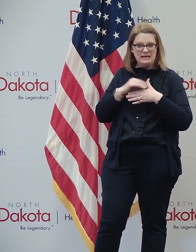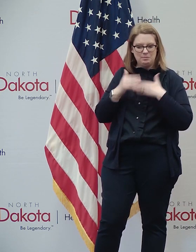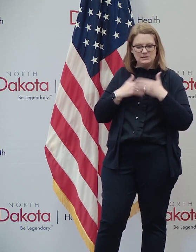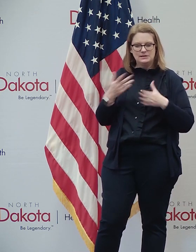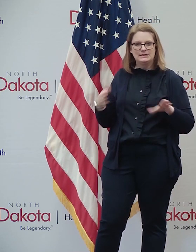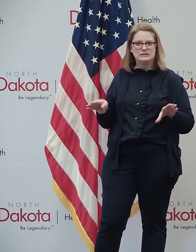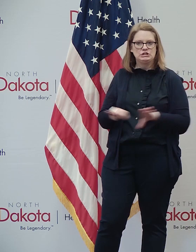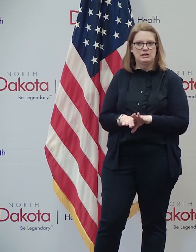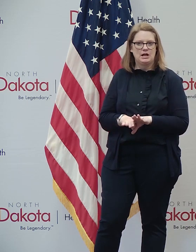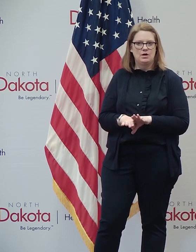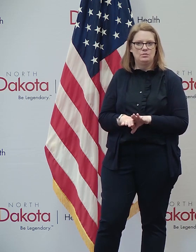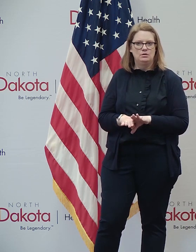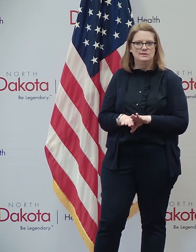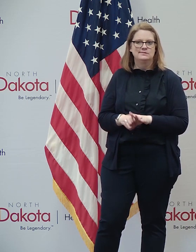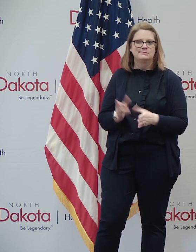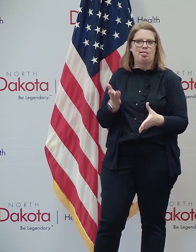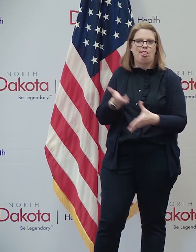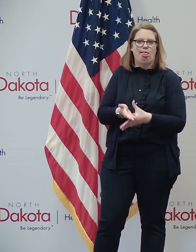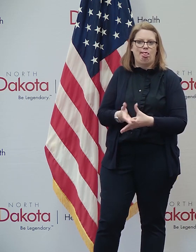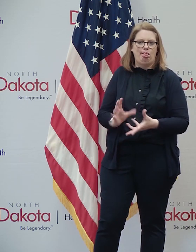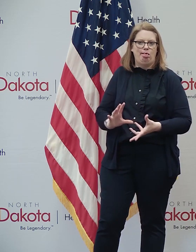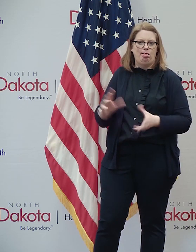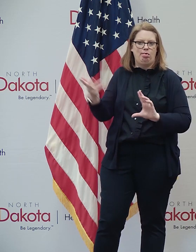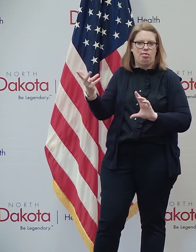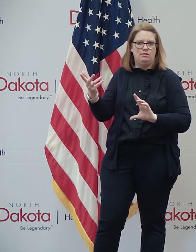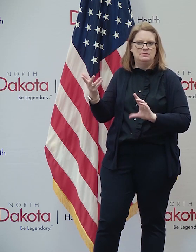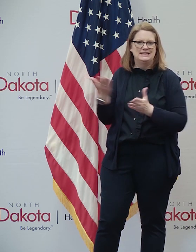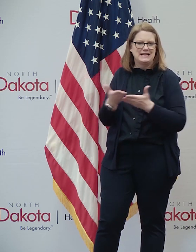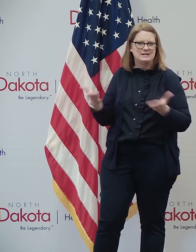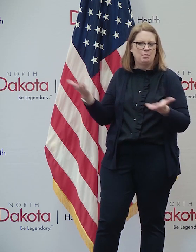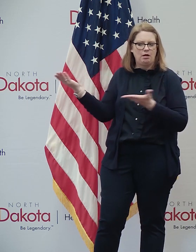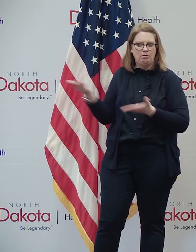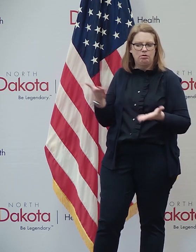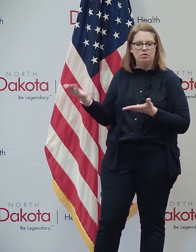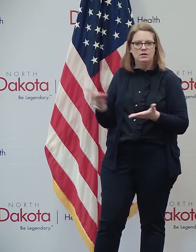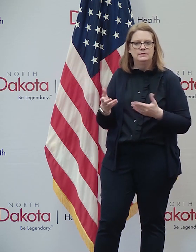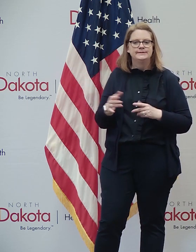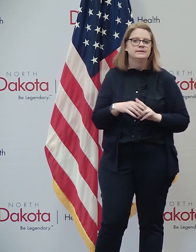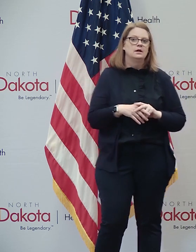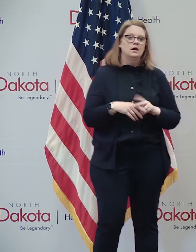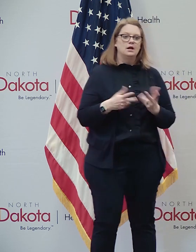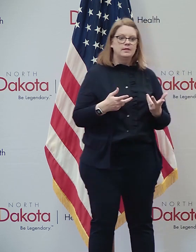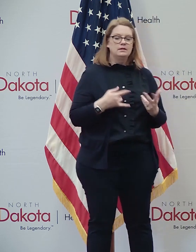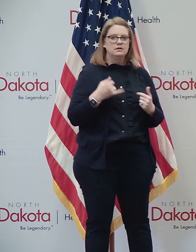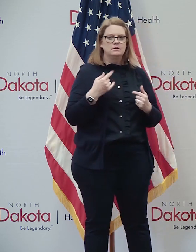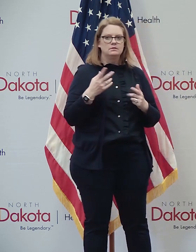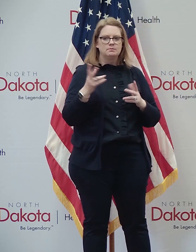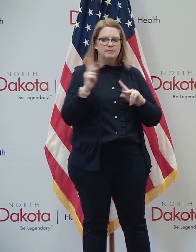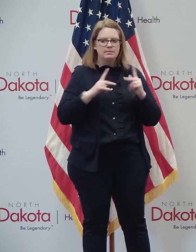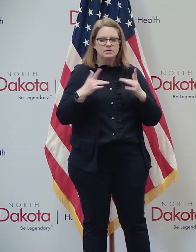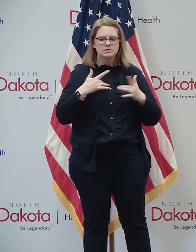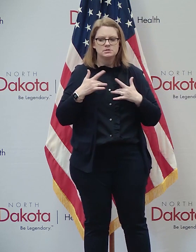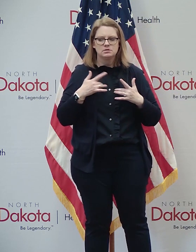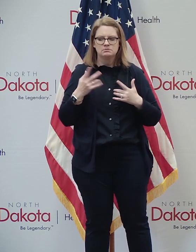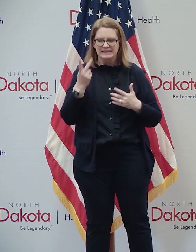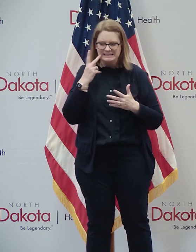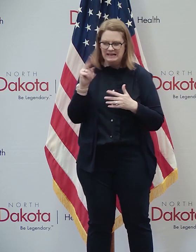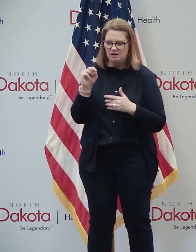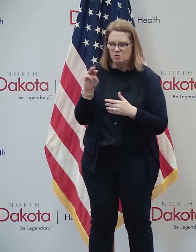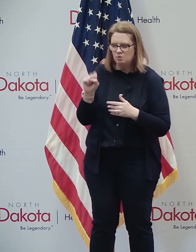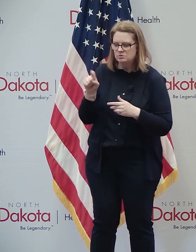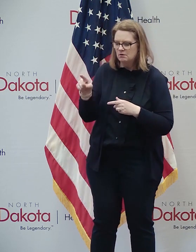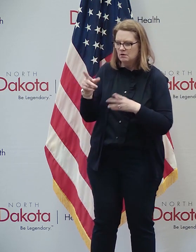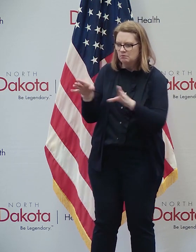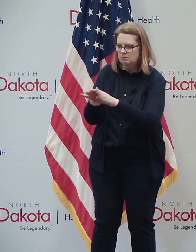pork processing or turkey processing in Minnesota, whether it's in beef or pork in South Dakota, we know that those have all been